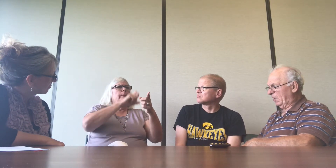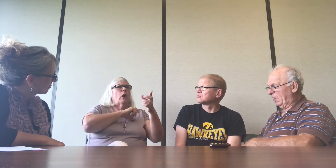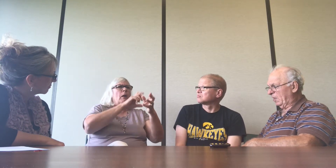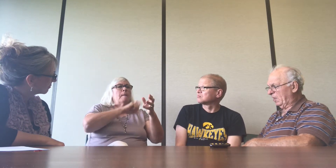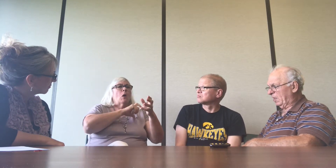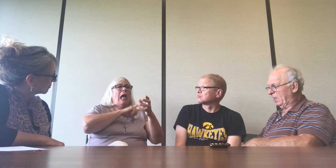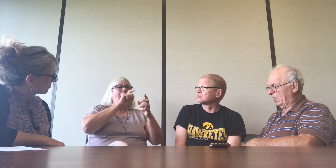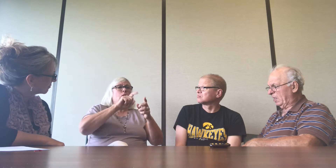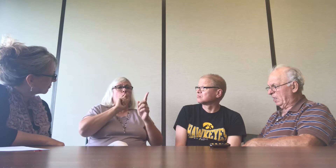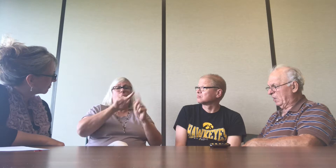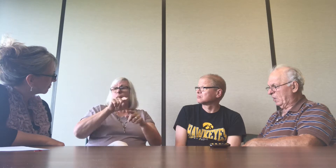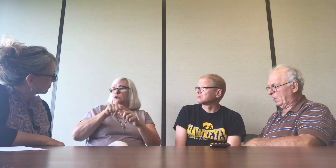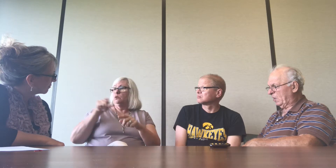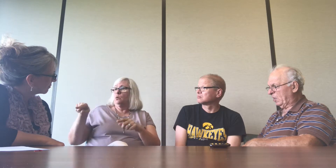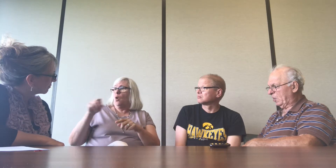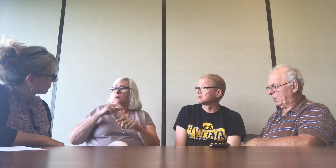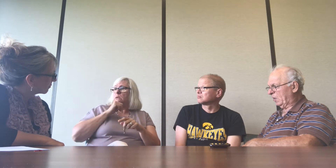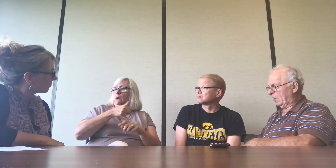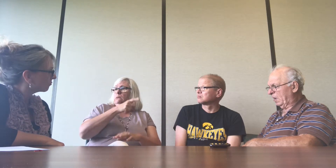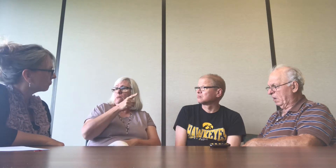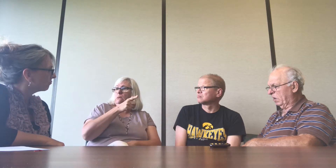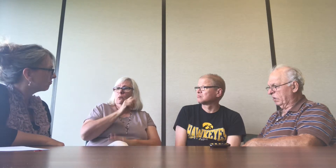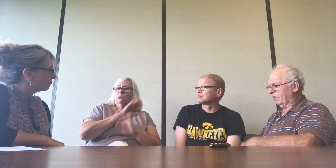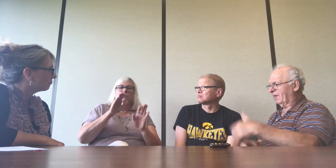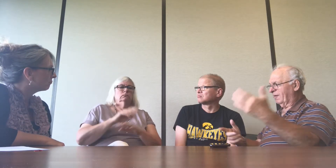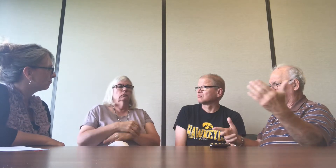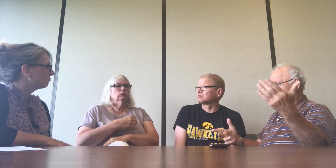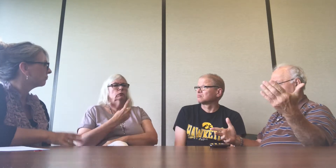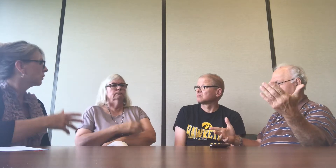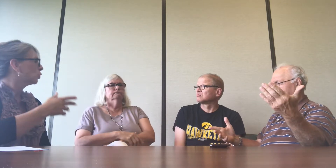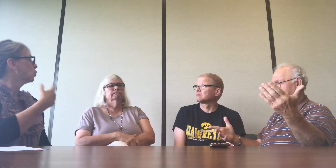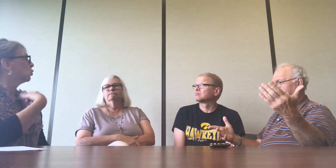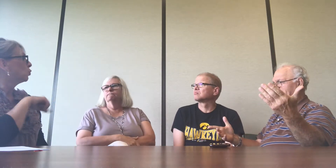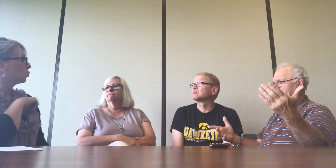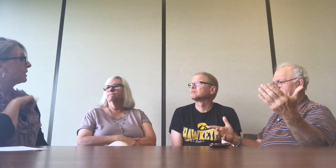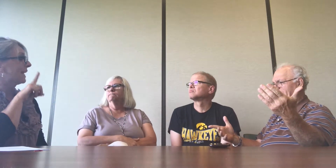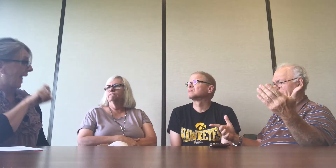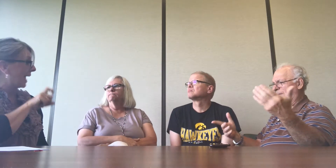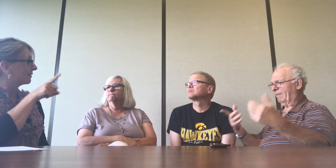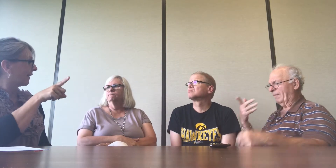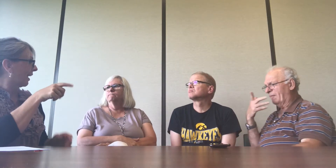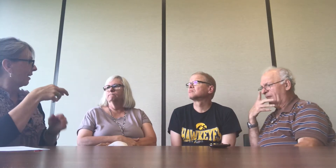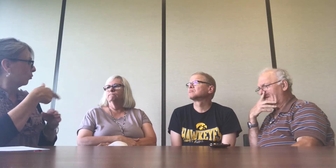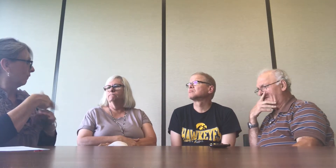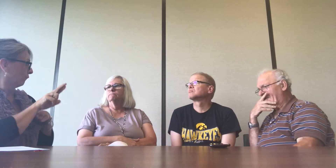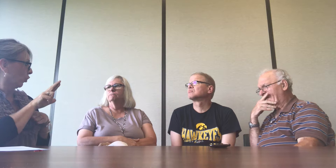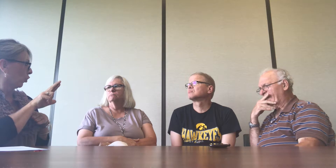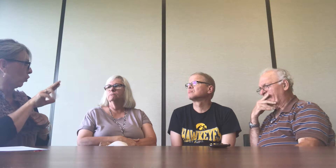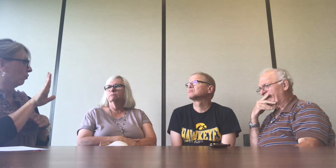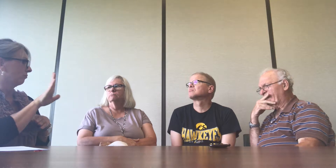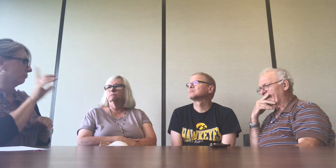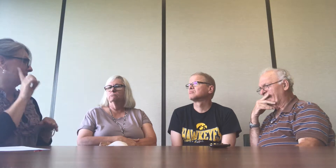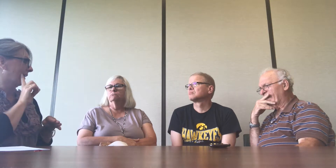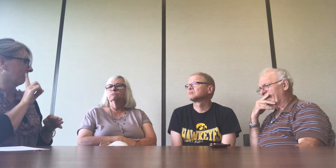So, if something happens in Iowa and it's reported to the police, do the police have to report it to